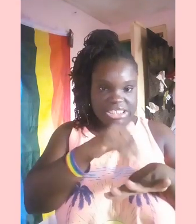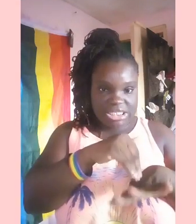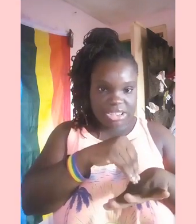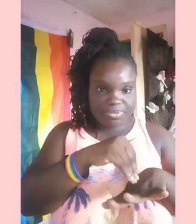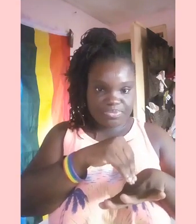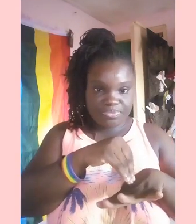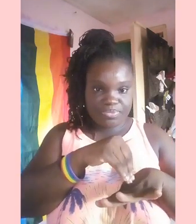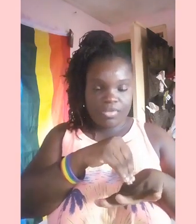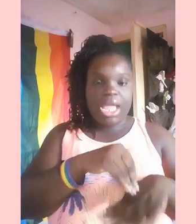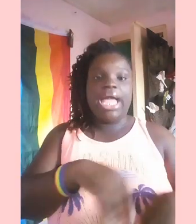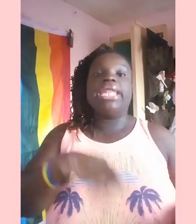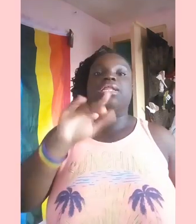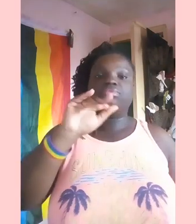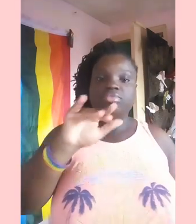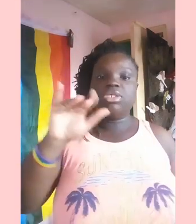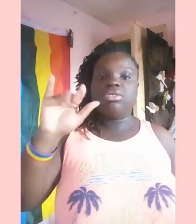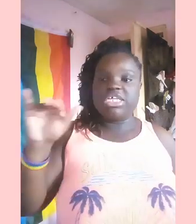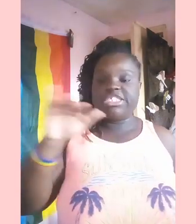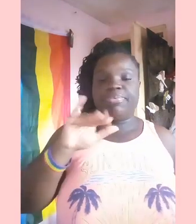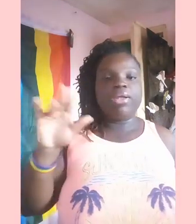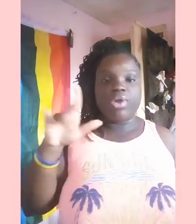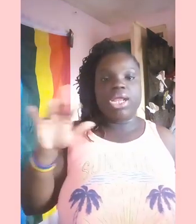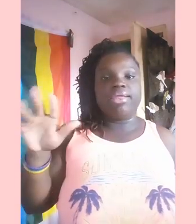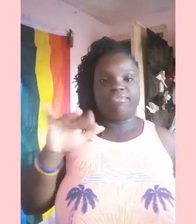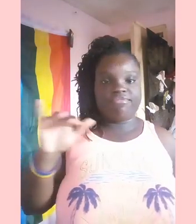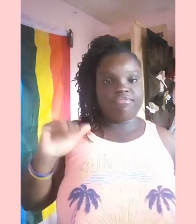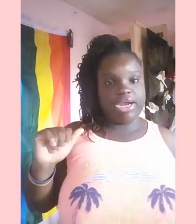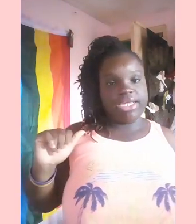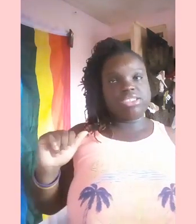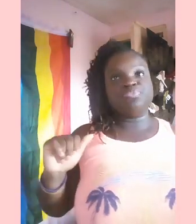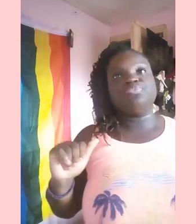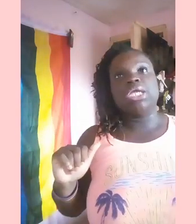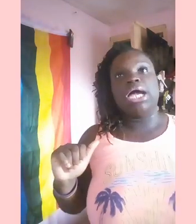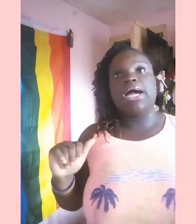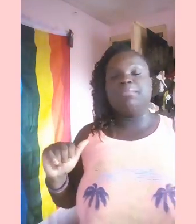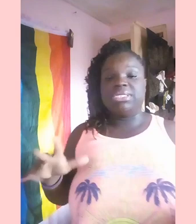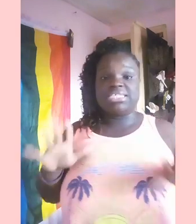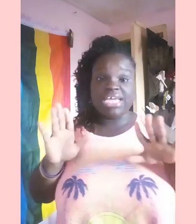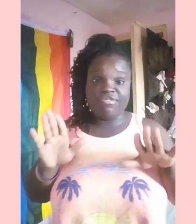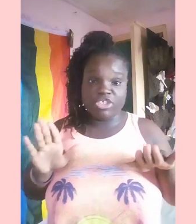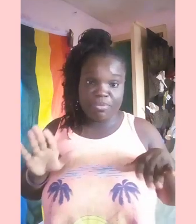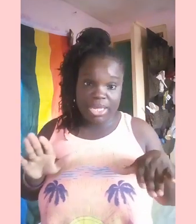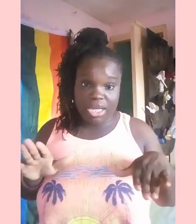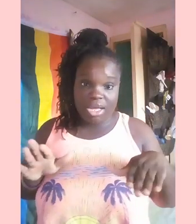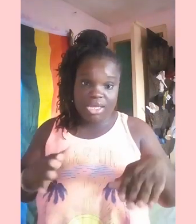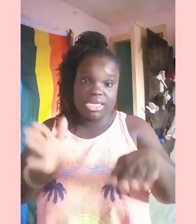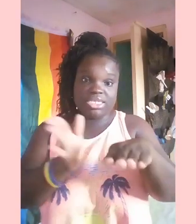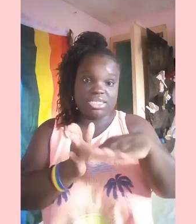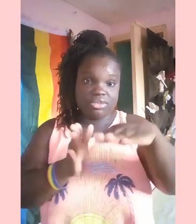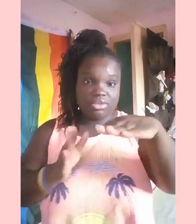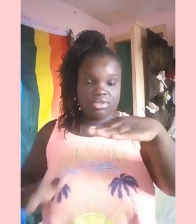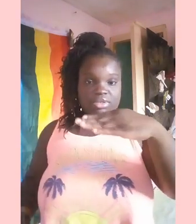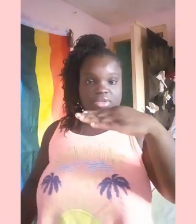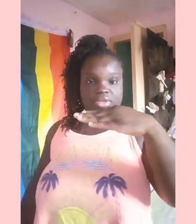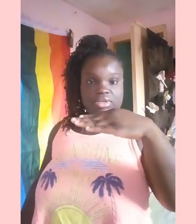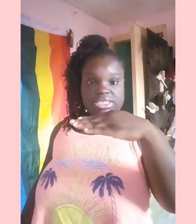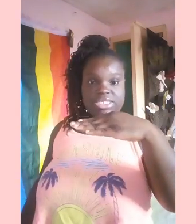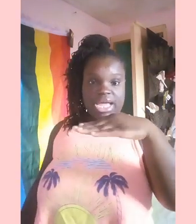at, and then you spell where you live, right? The sign for Jamaica is, this is your